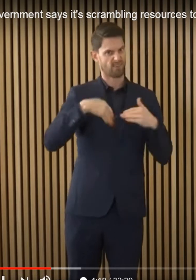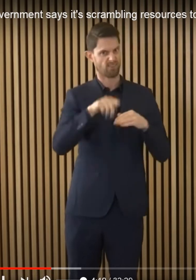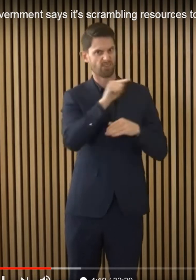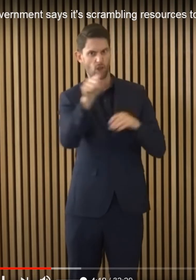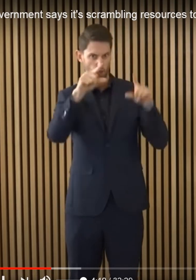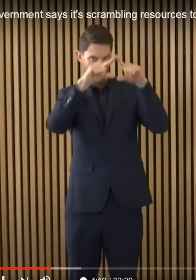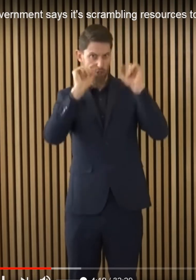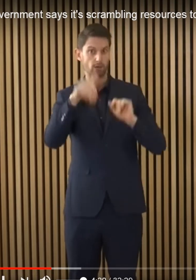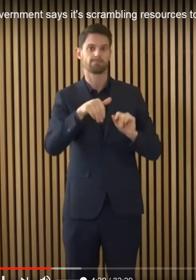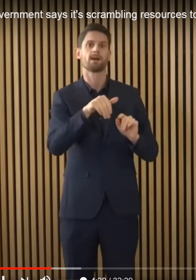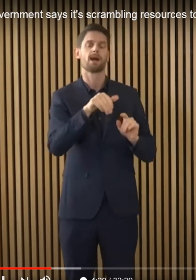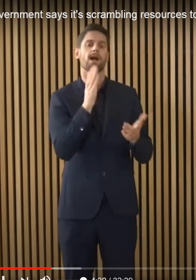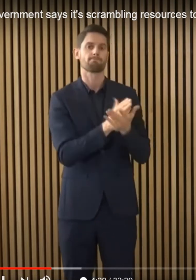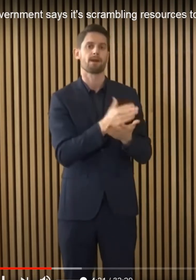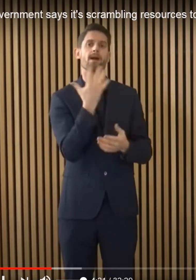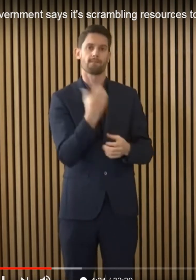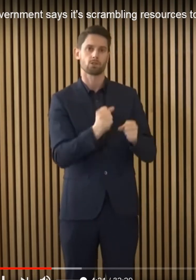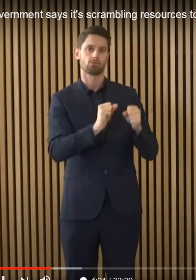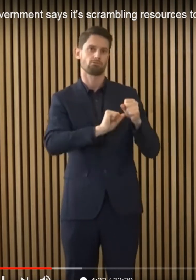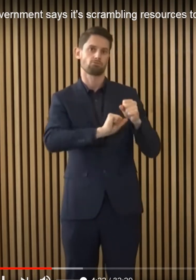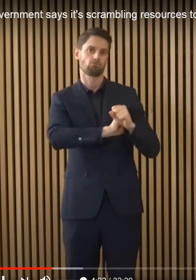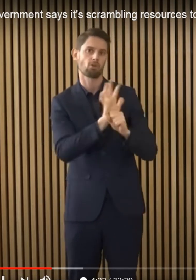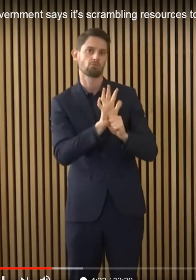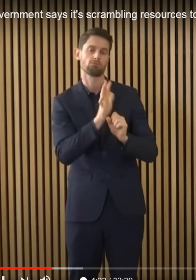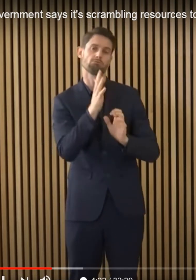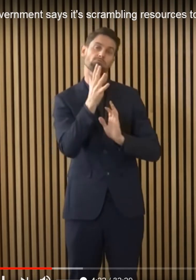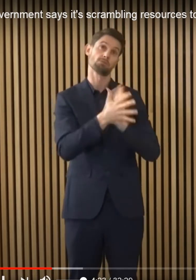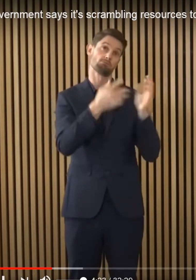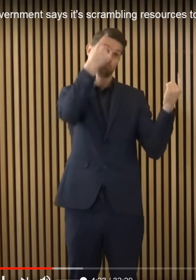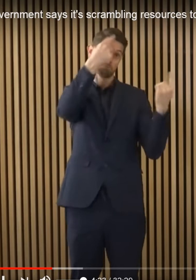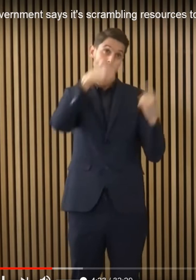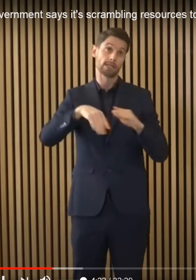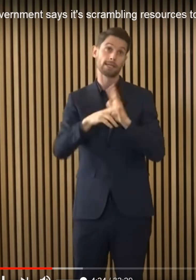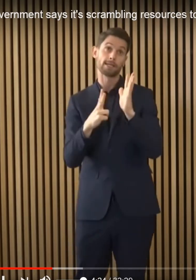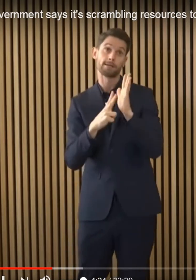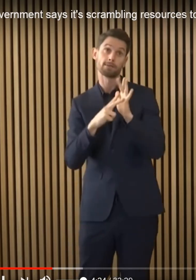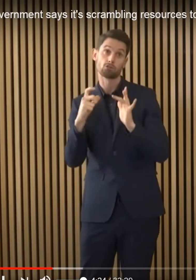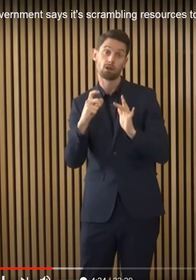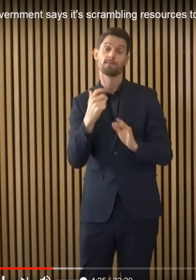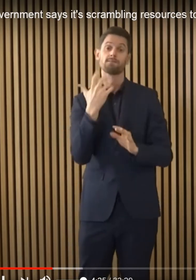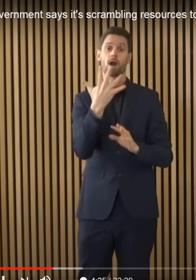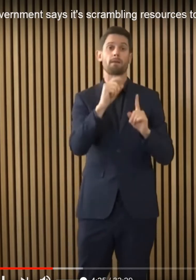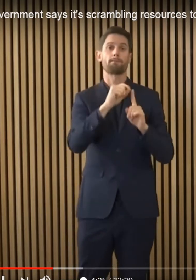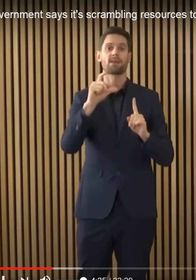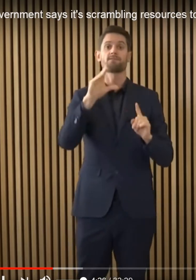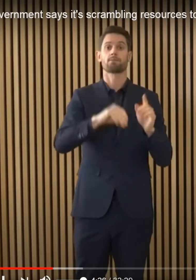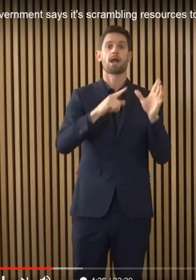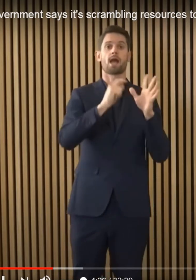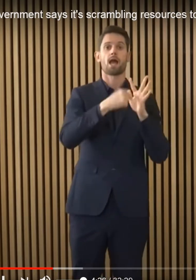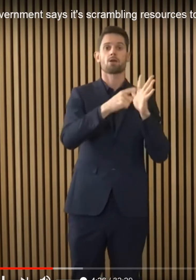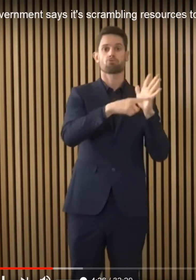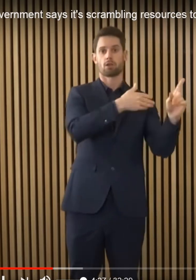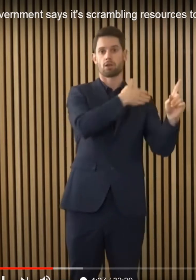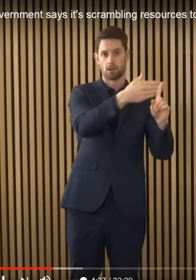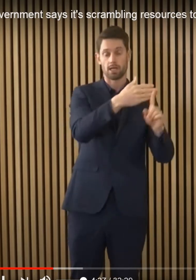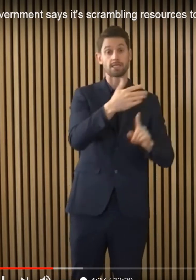been diagnosed positive. That's about 5% of the cases in Victoria since April, and about 7% of the